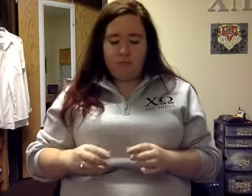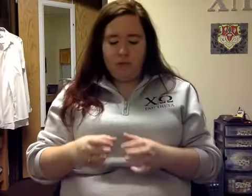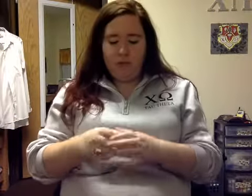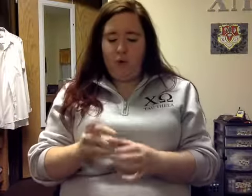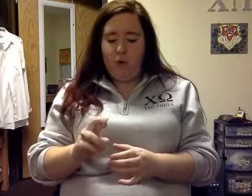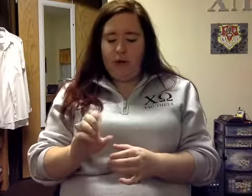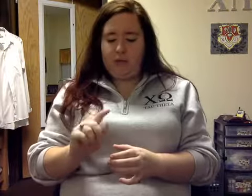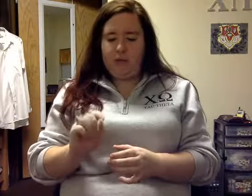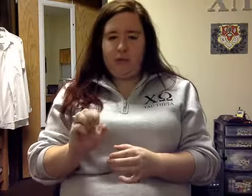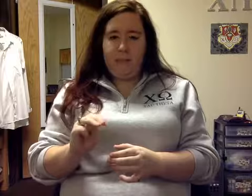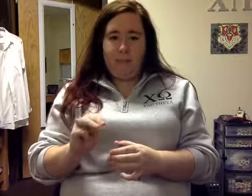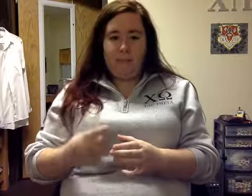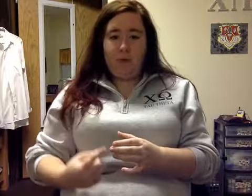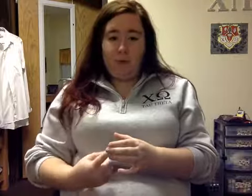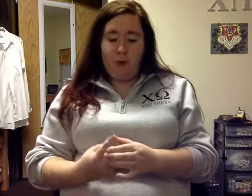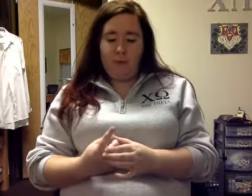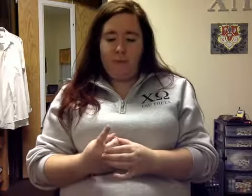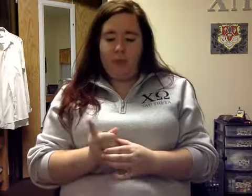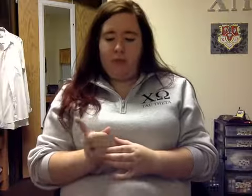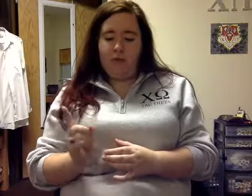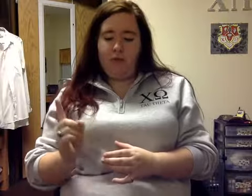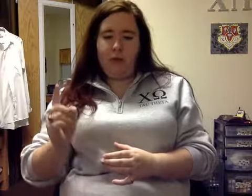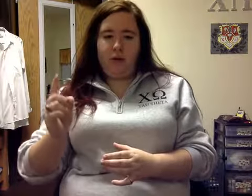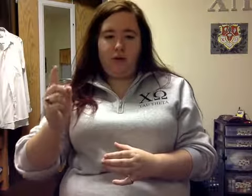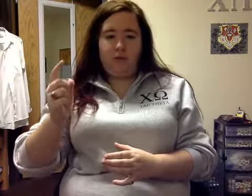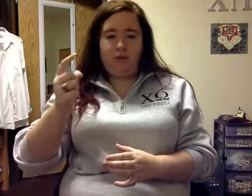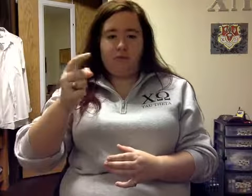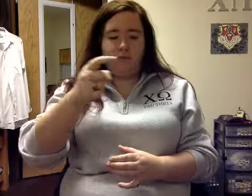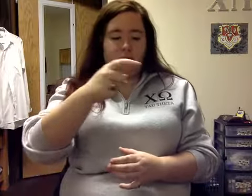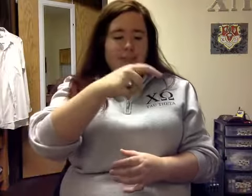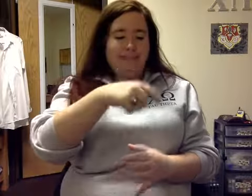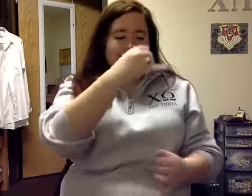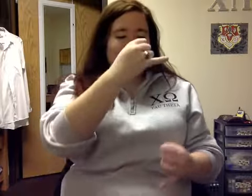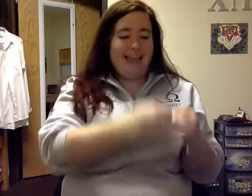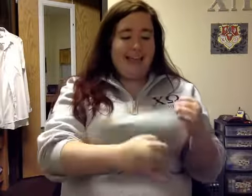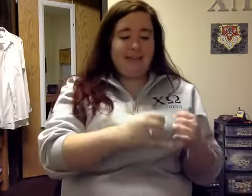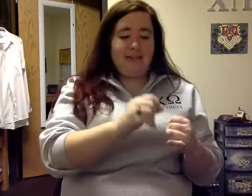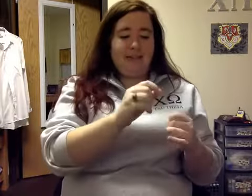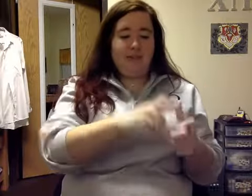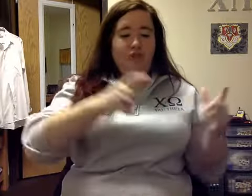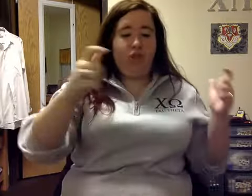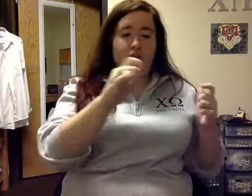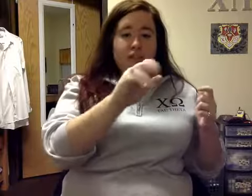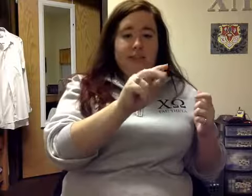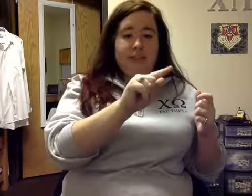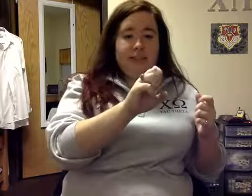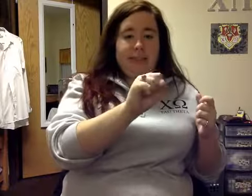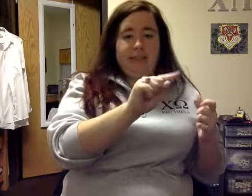his way all the way to the end of the large intestine where it joins the small intestine. As he's